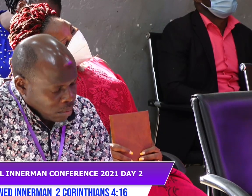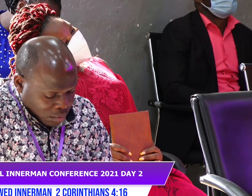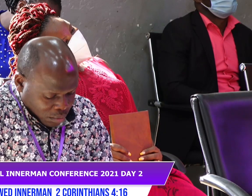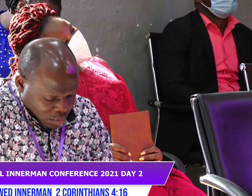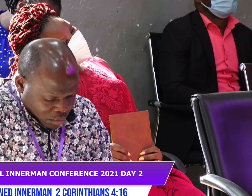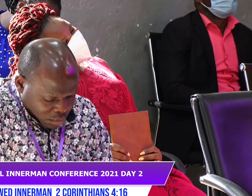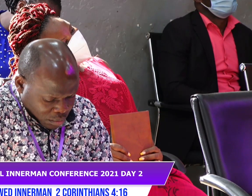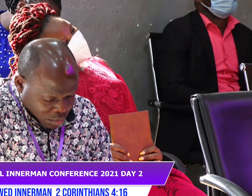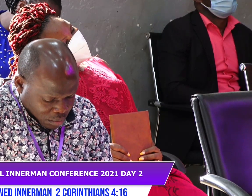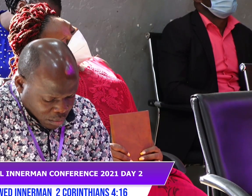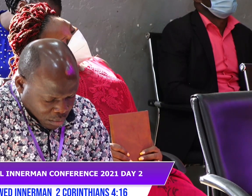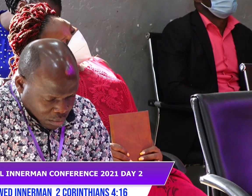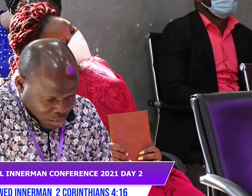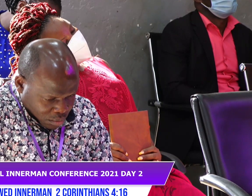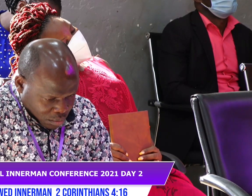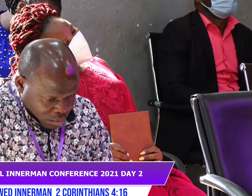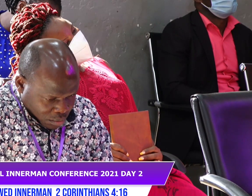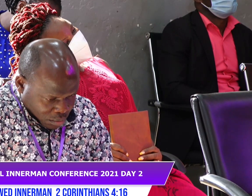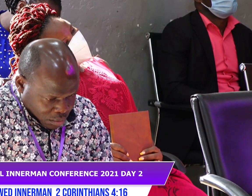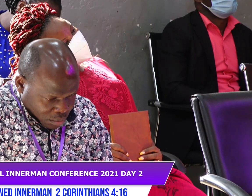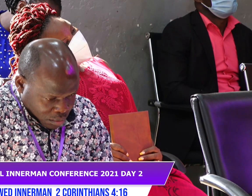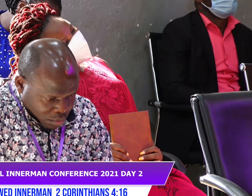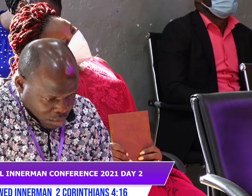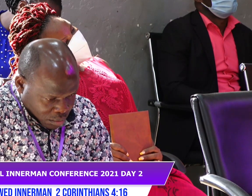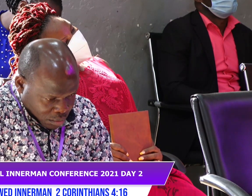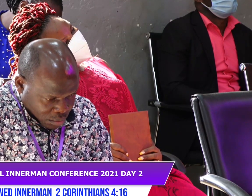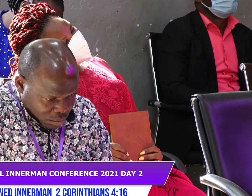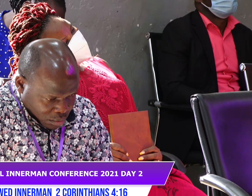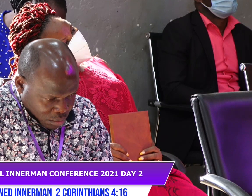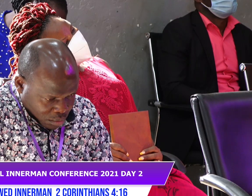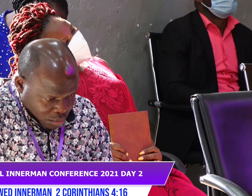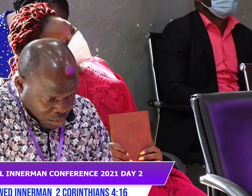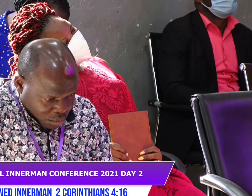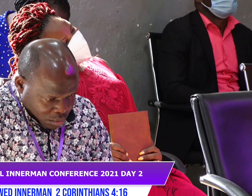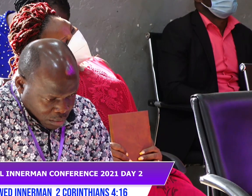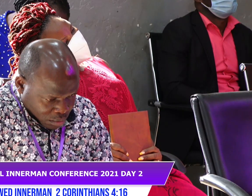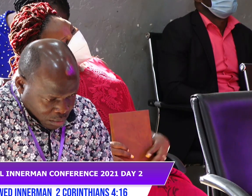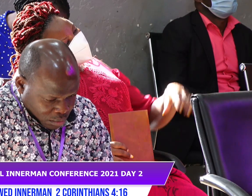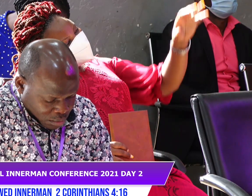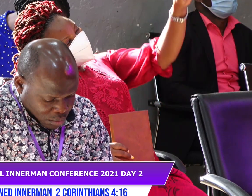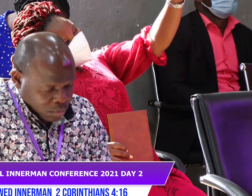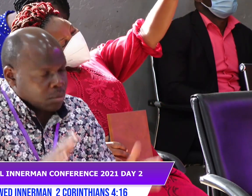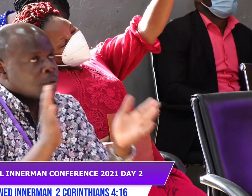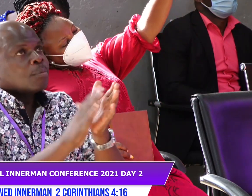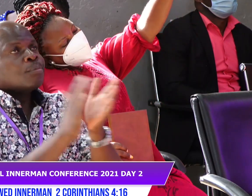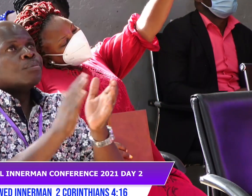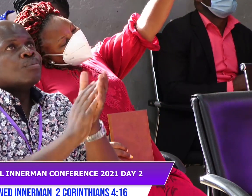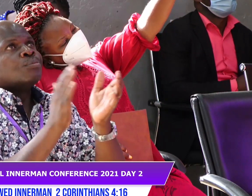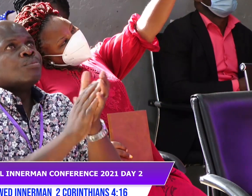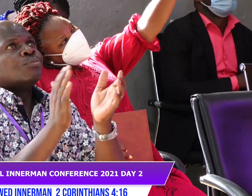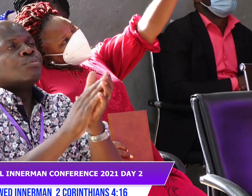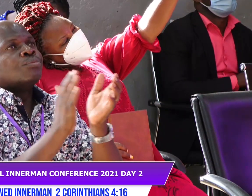Sarah. Thank you for standing with me. I very much want to appreciate the Holy